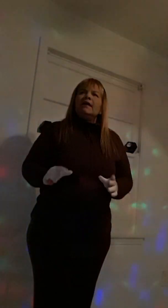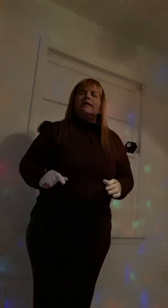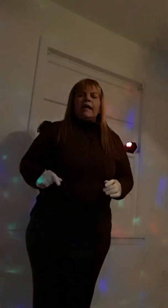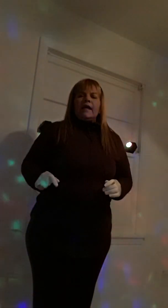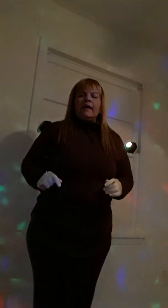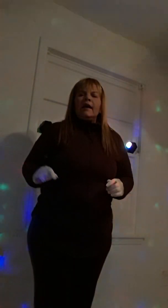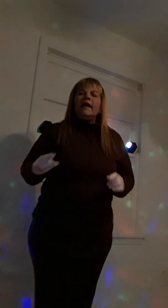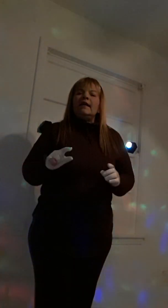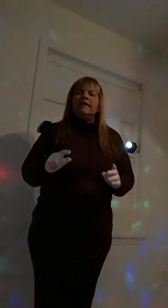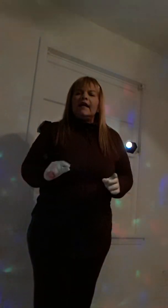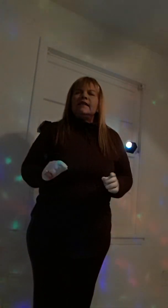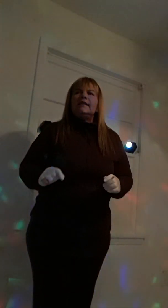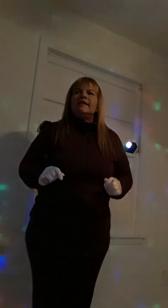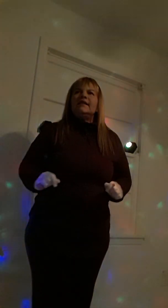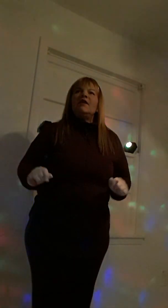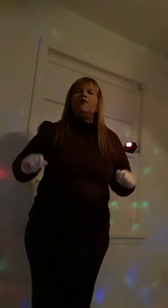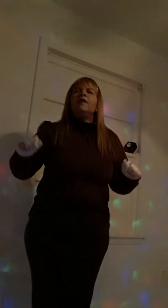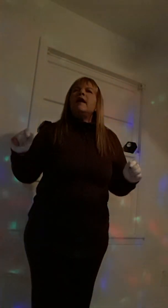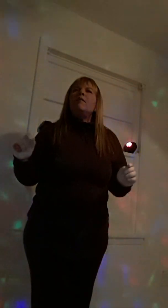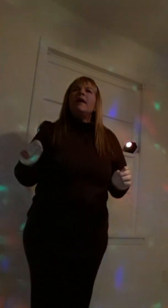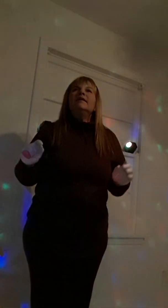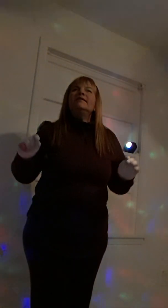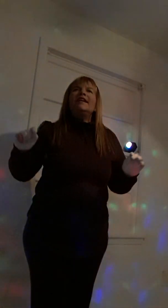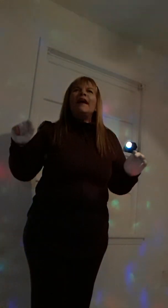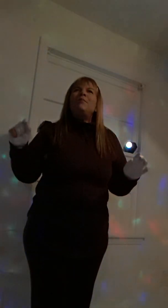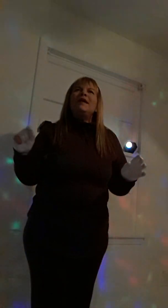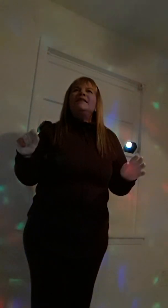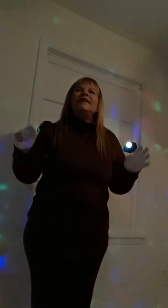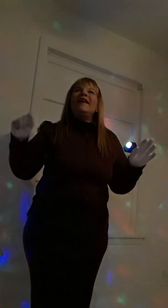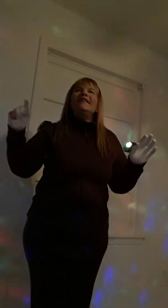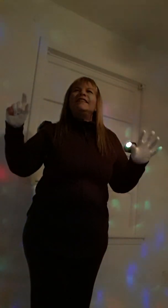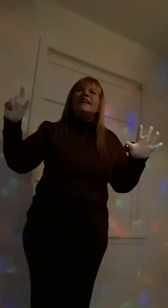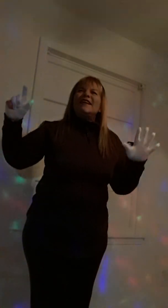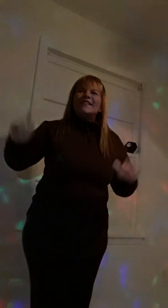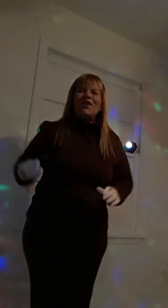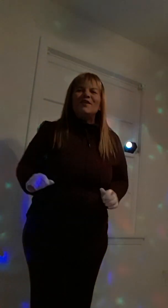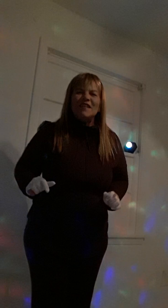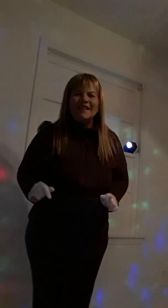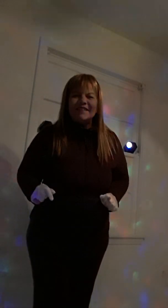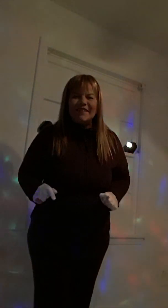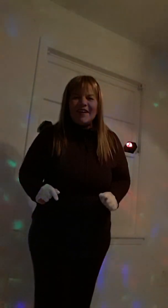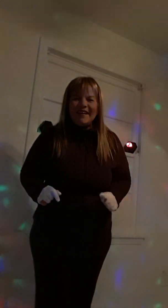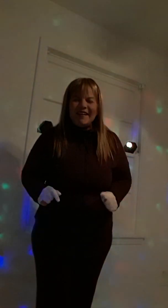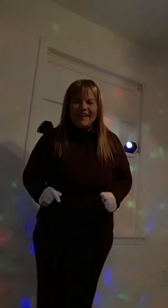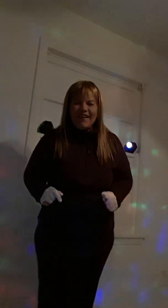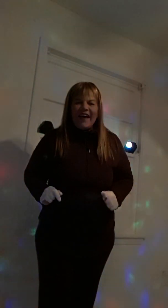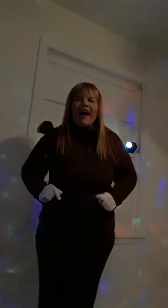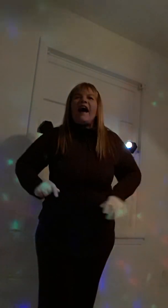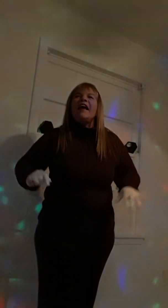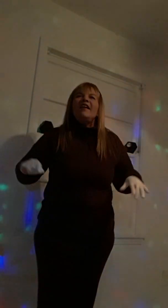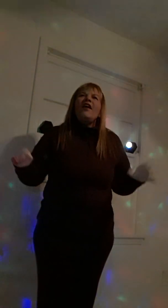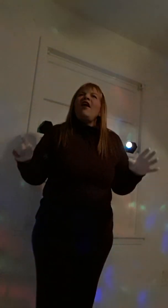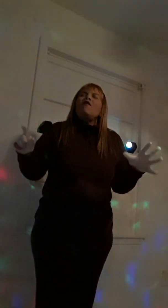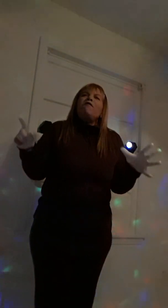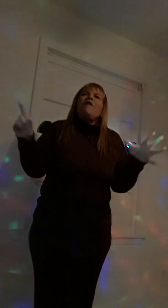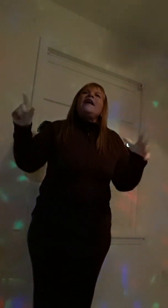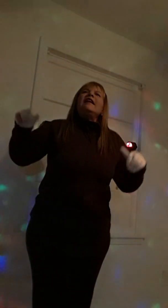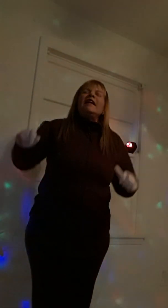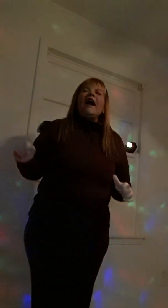finalmente el interés de decir, finalmente ya aprendí a decir las cosas, right? I learned finally how